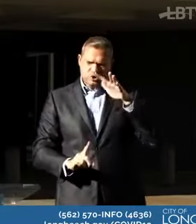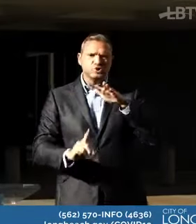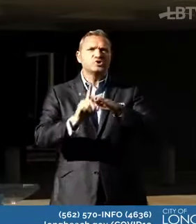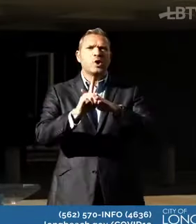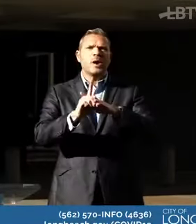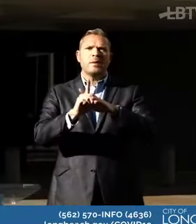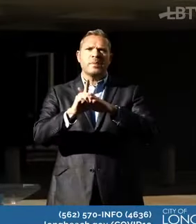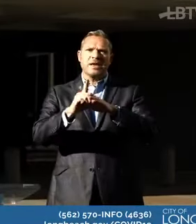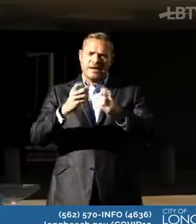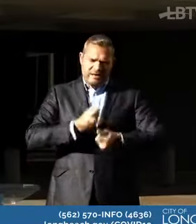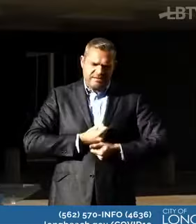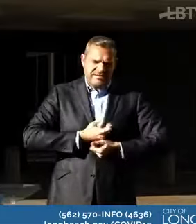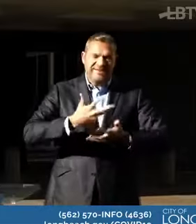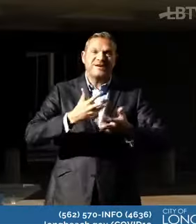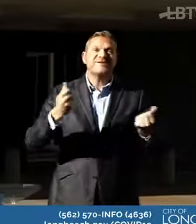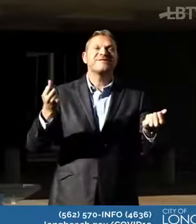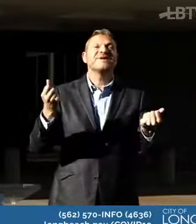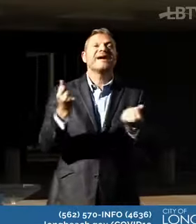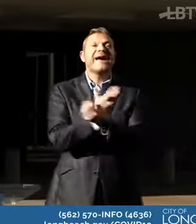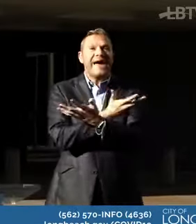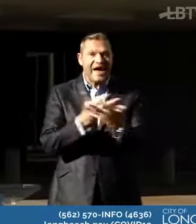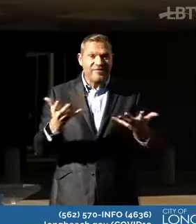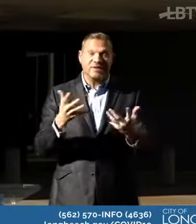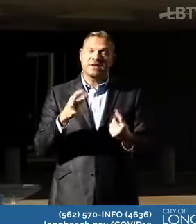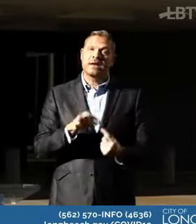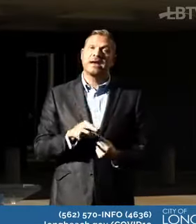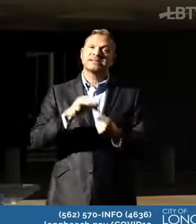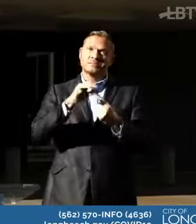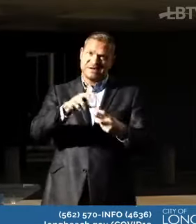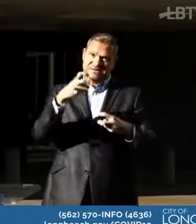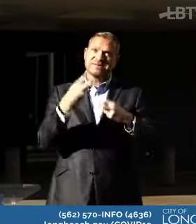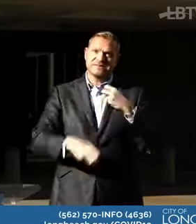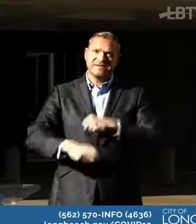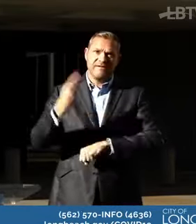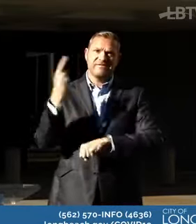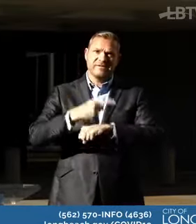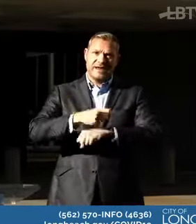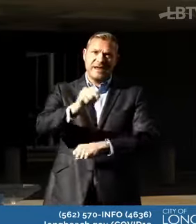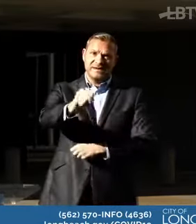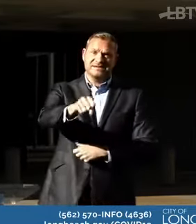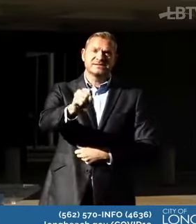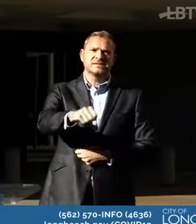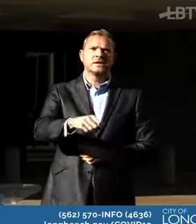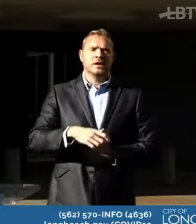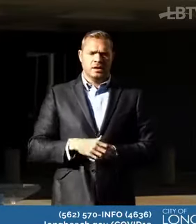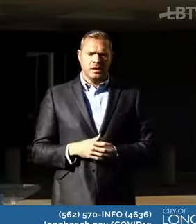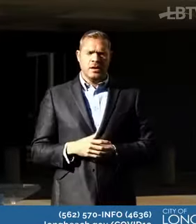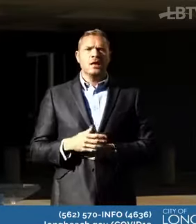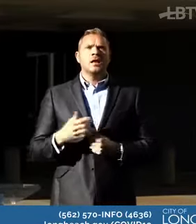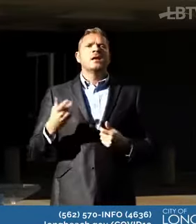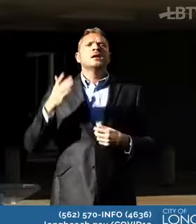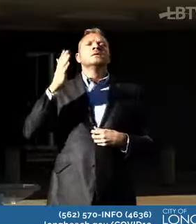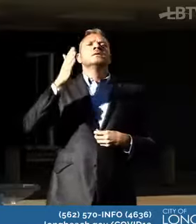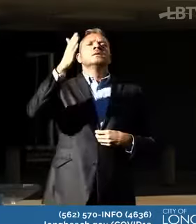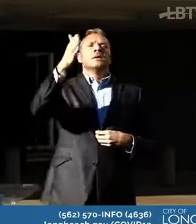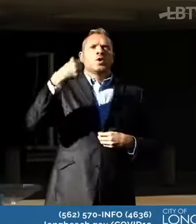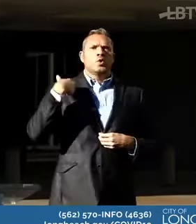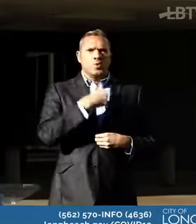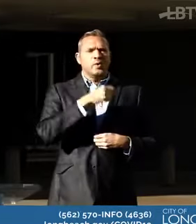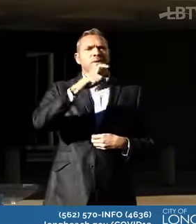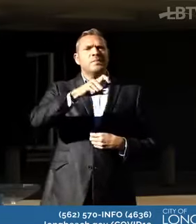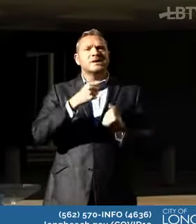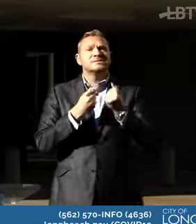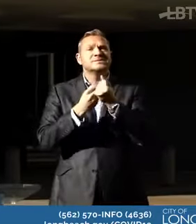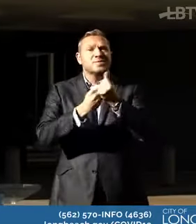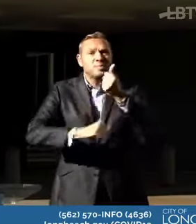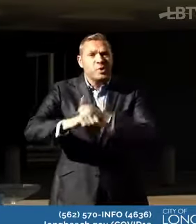to give, especially on the difficult days. As we move forward, we must remember to support each other,